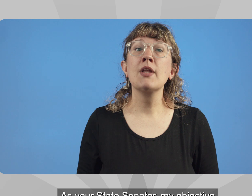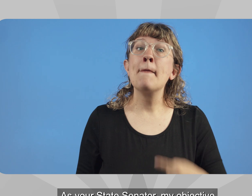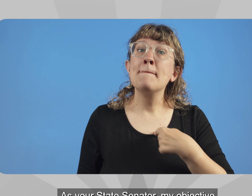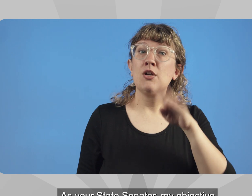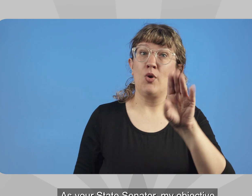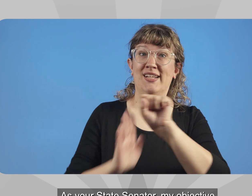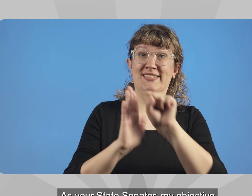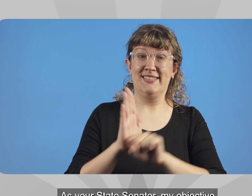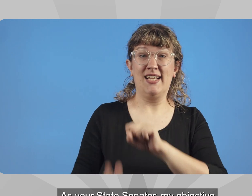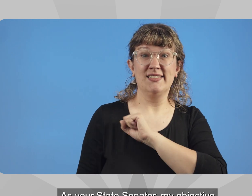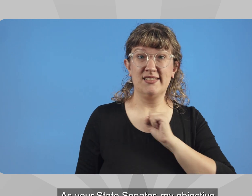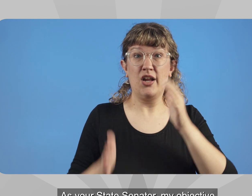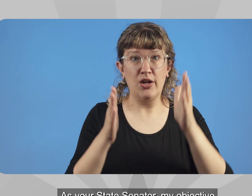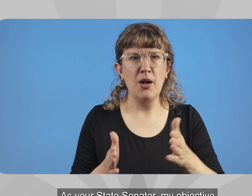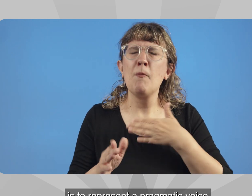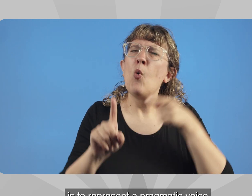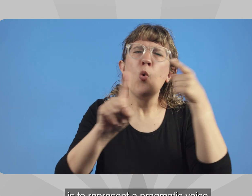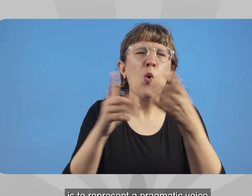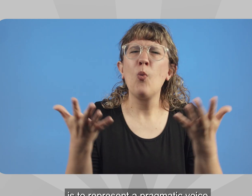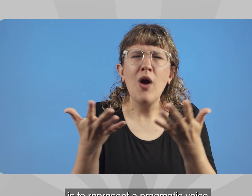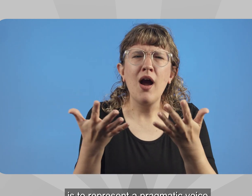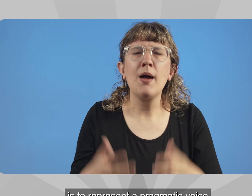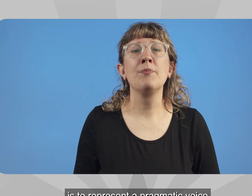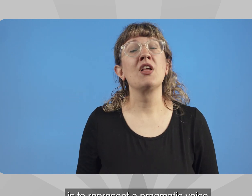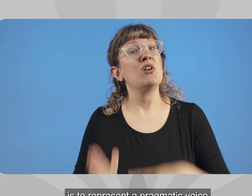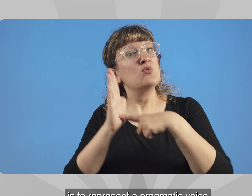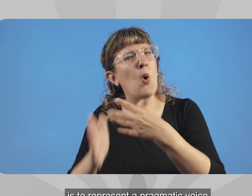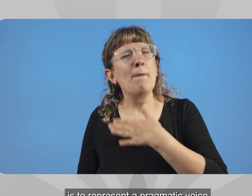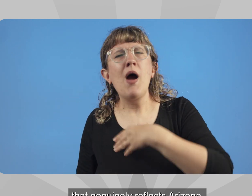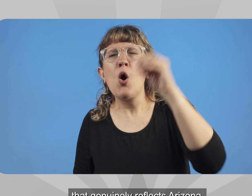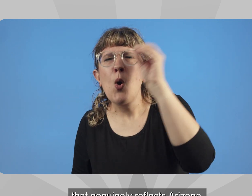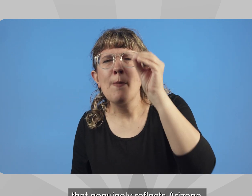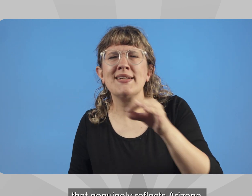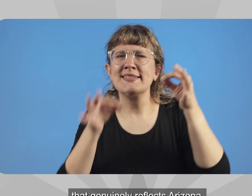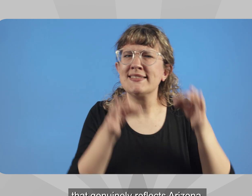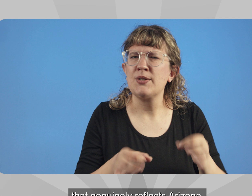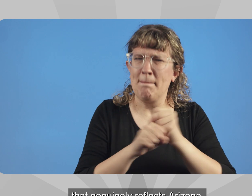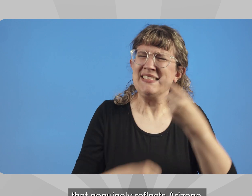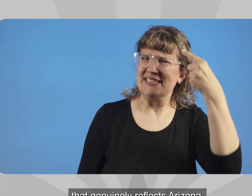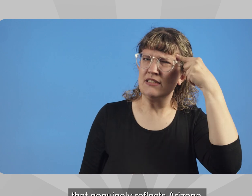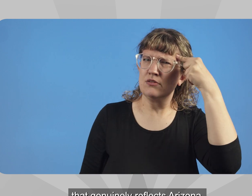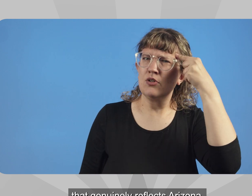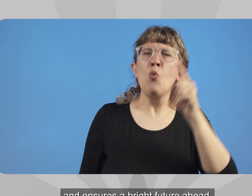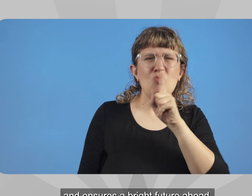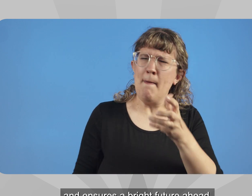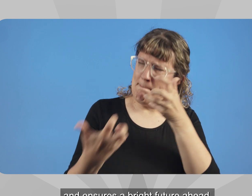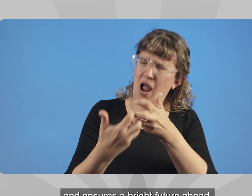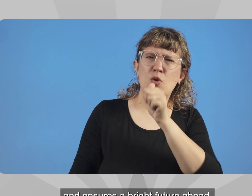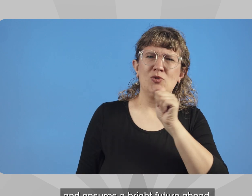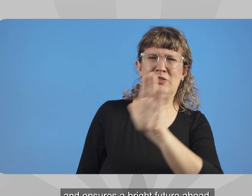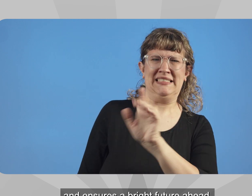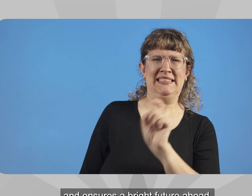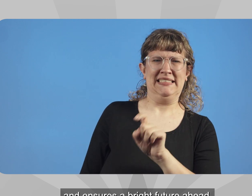As your state senator, my objective is to represent a pragmatic voice that genuinely reflects Arizona and